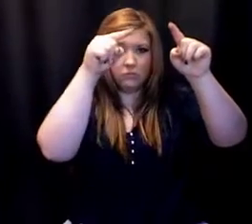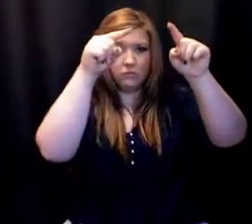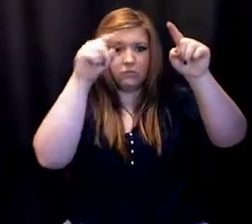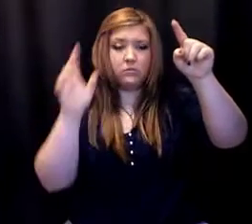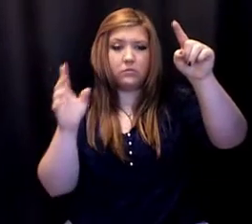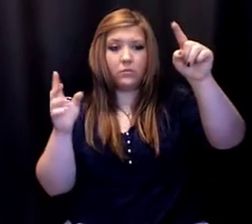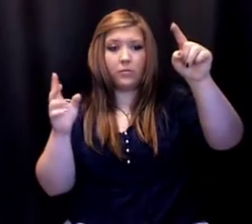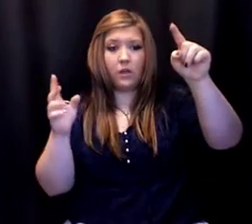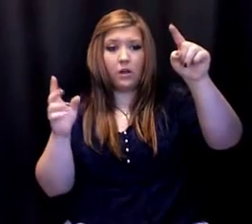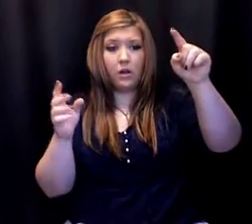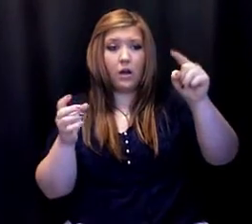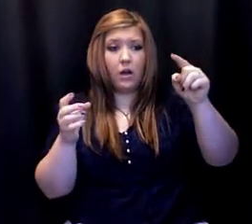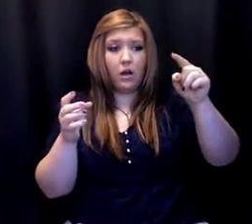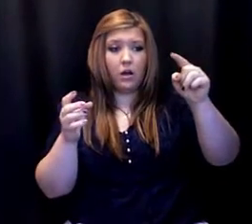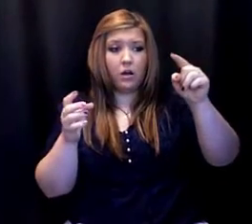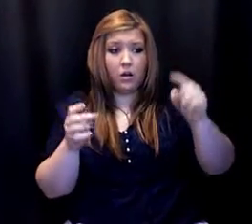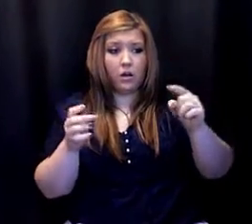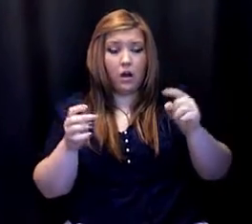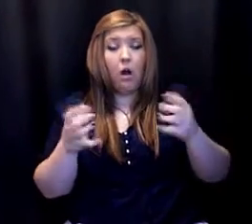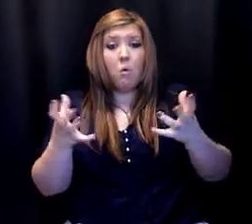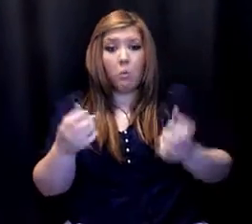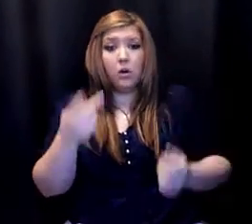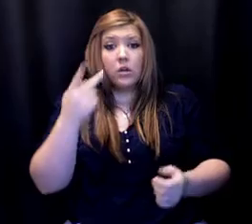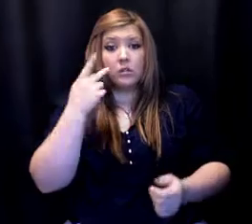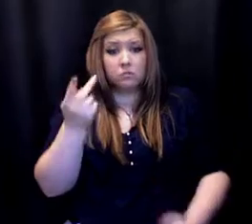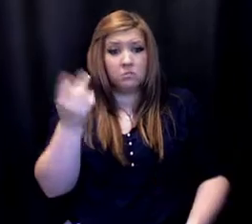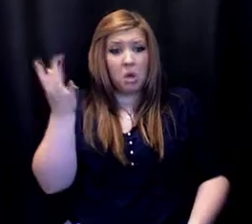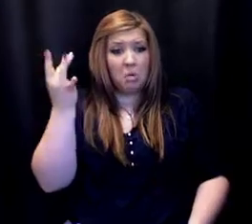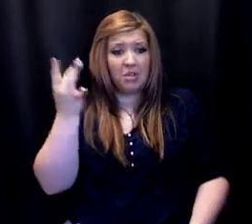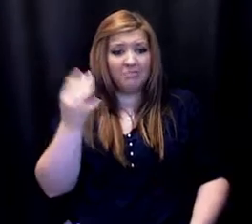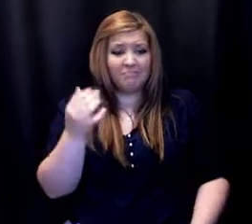otherwise probably would never go to South Dakota to see.